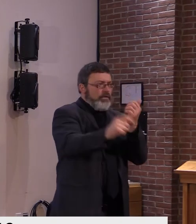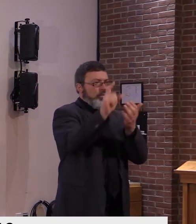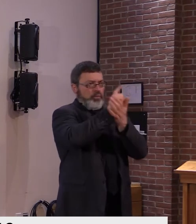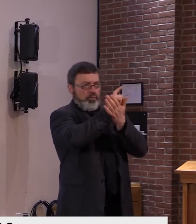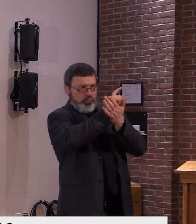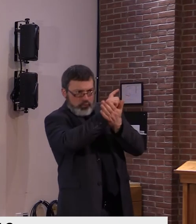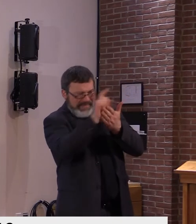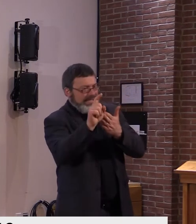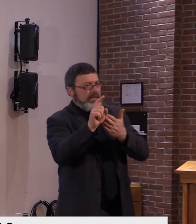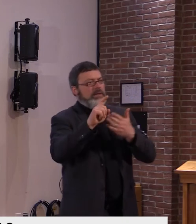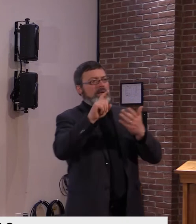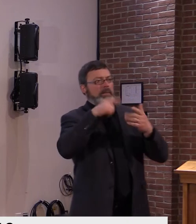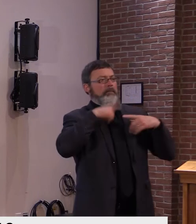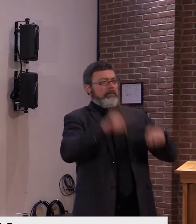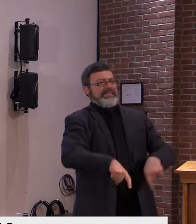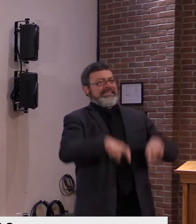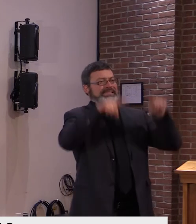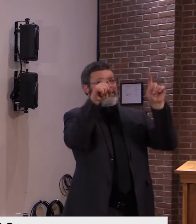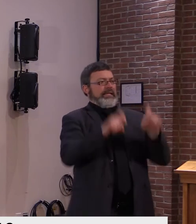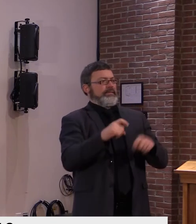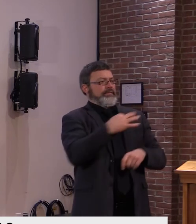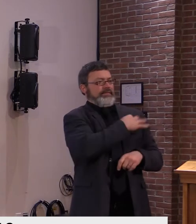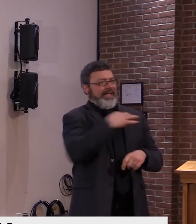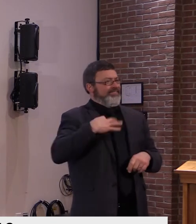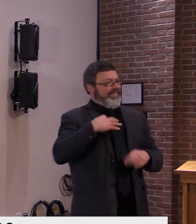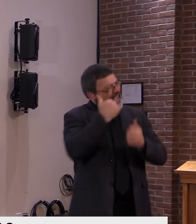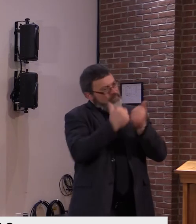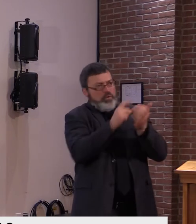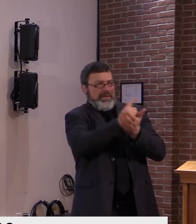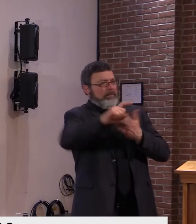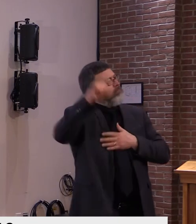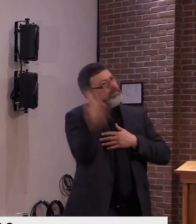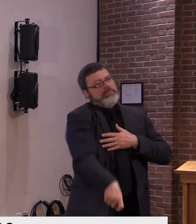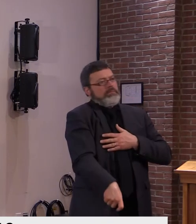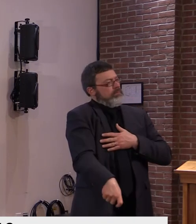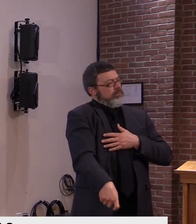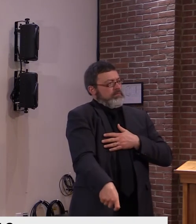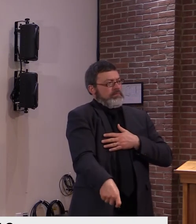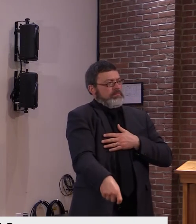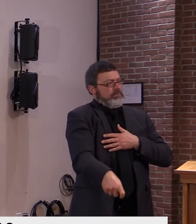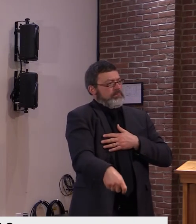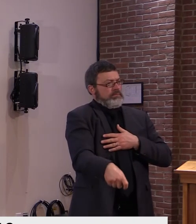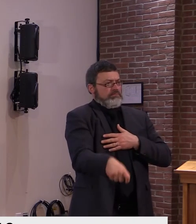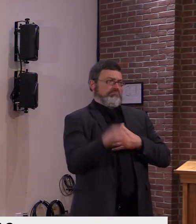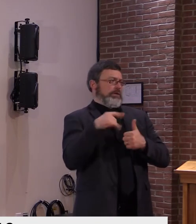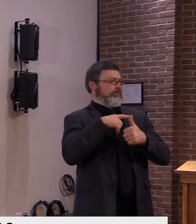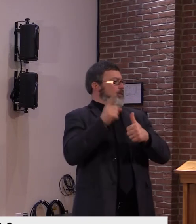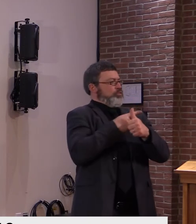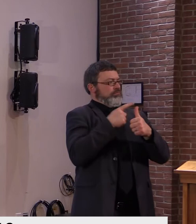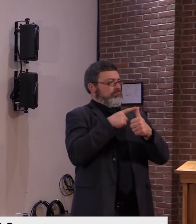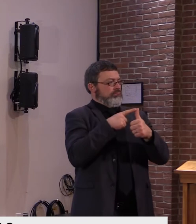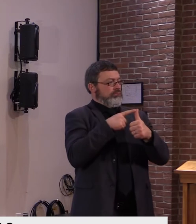accomplished. We're also investigating perhaps the opportunity to do more daily testing